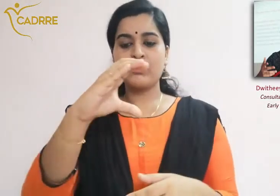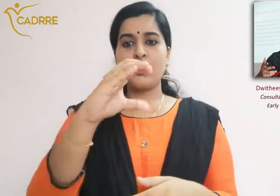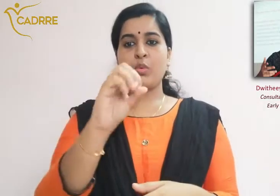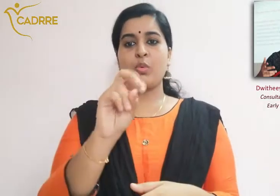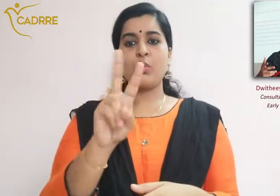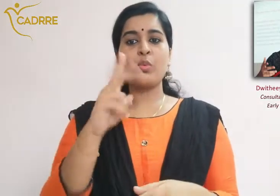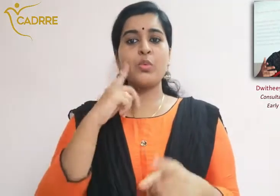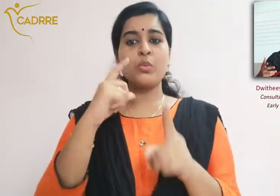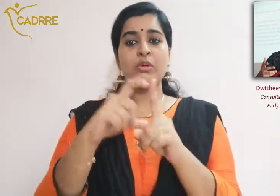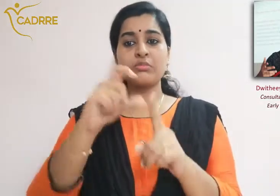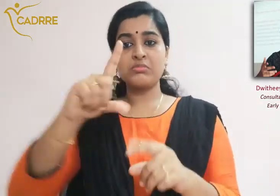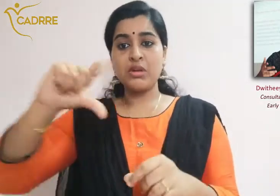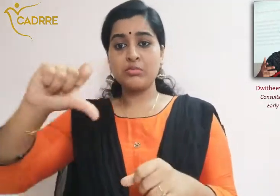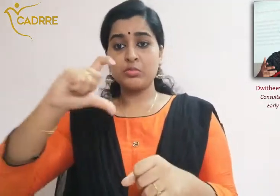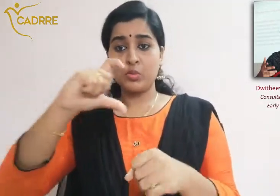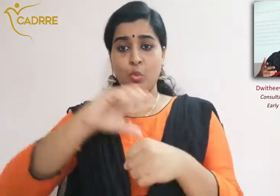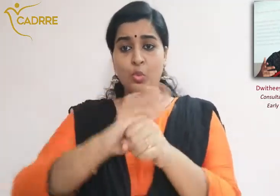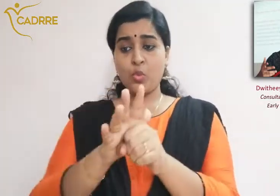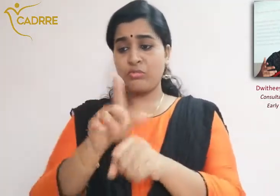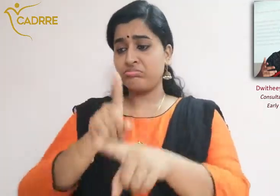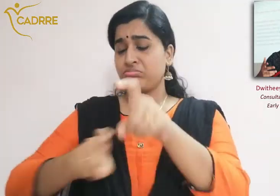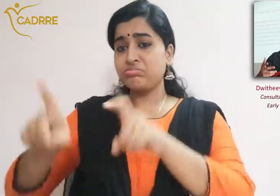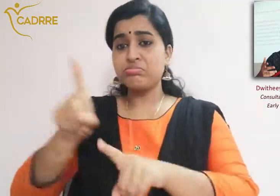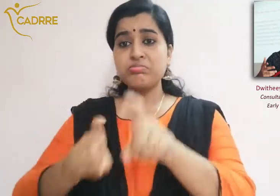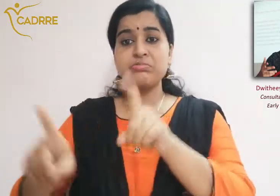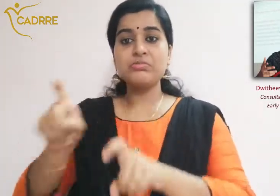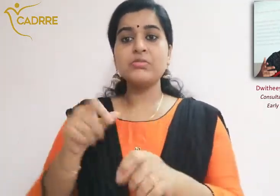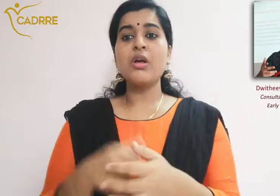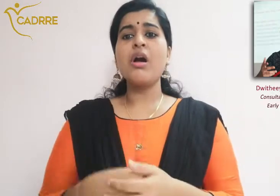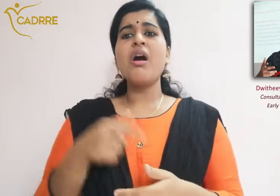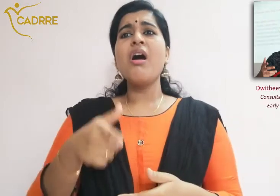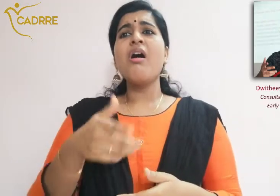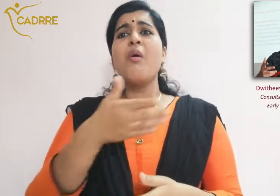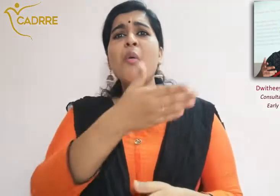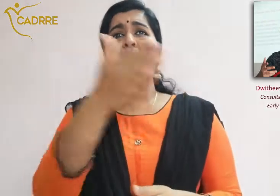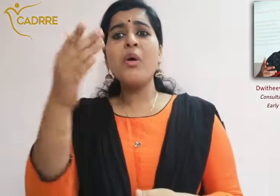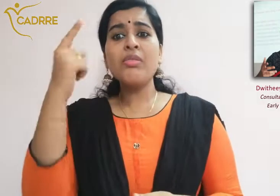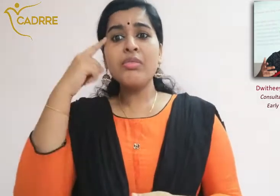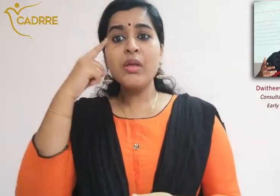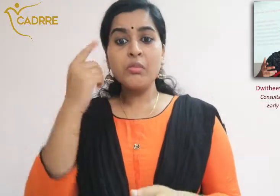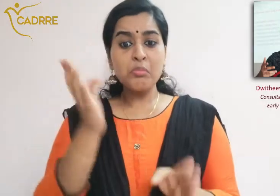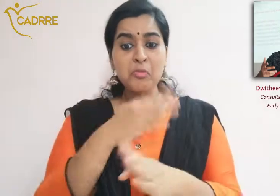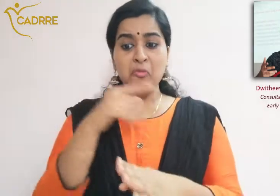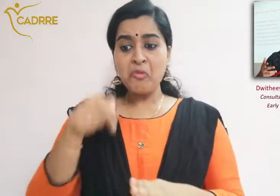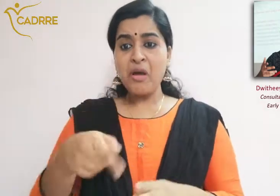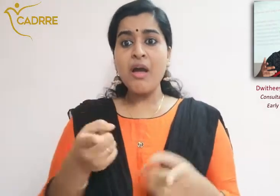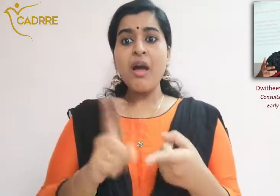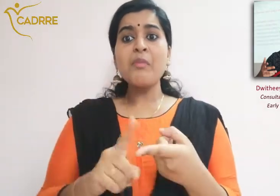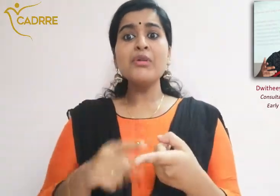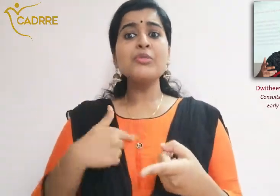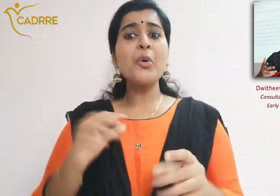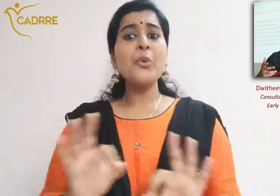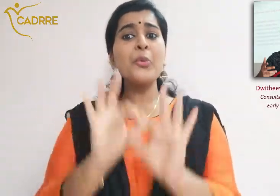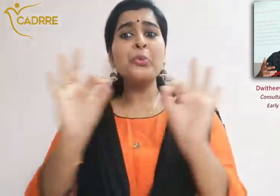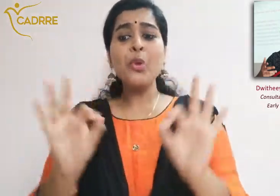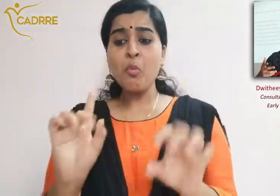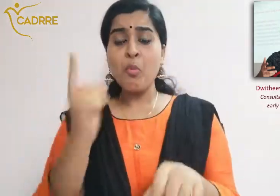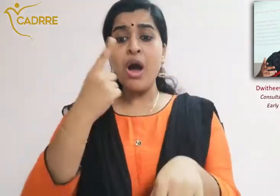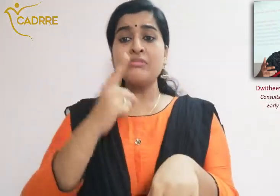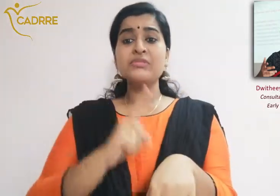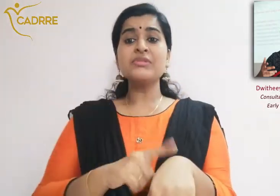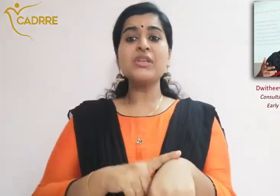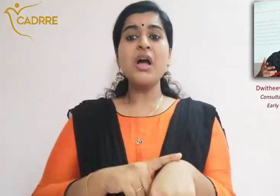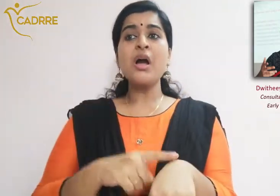deadly pandemic, COVID-19. Since this is not something what we all anyways wanted